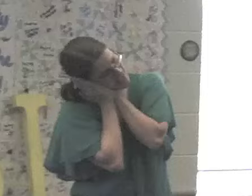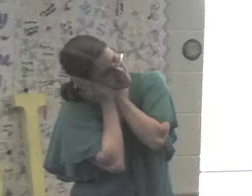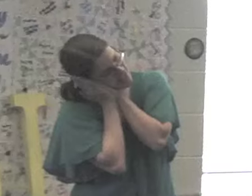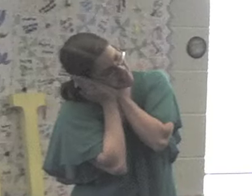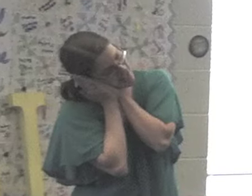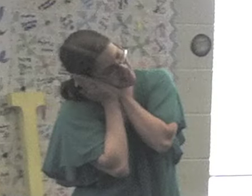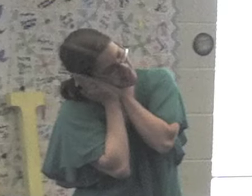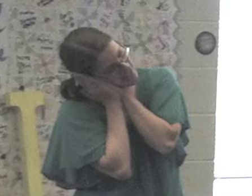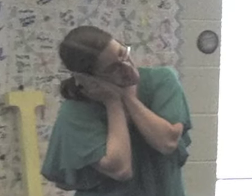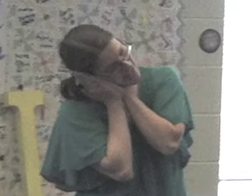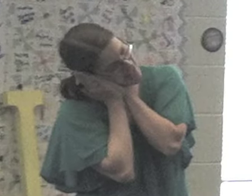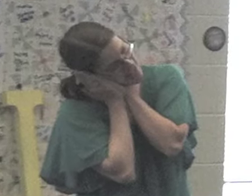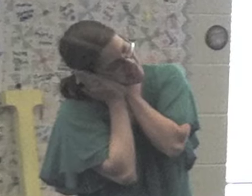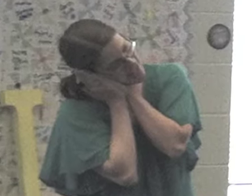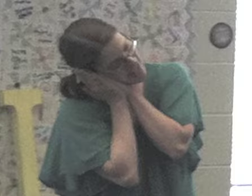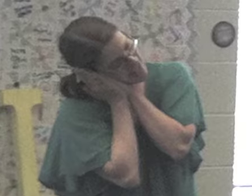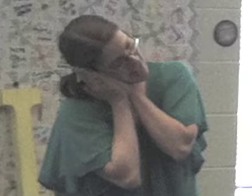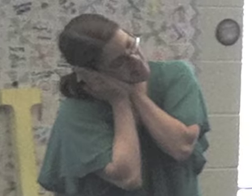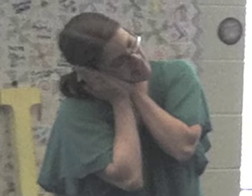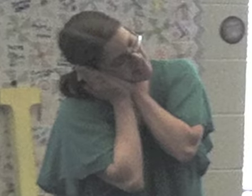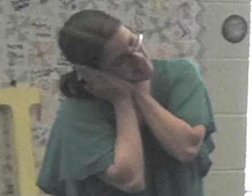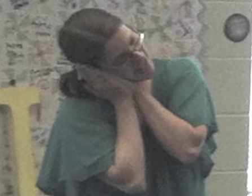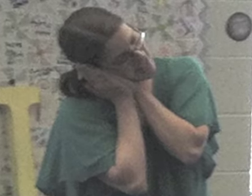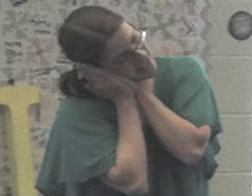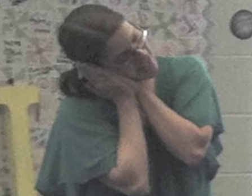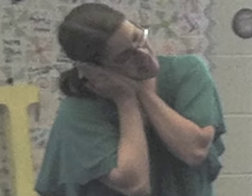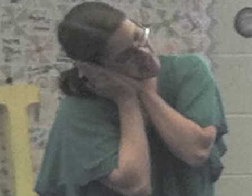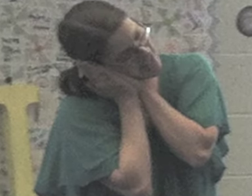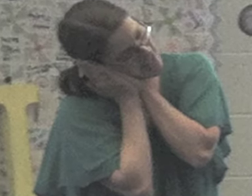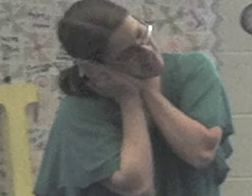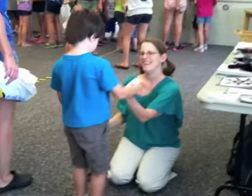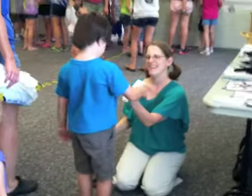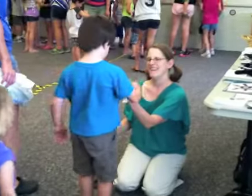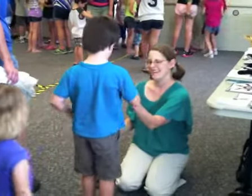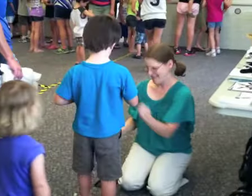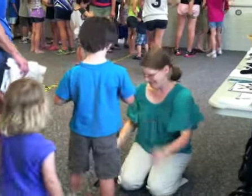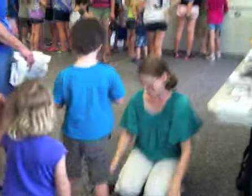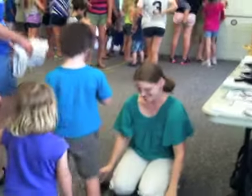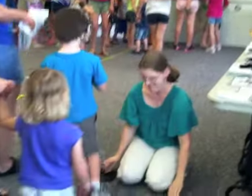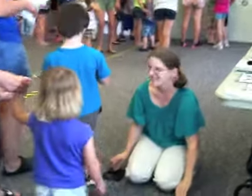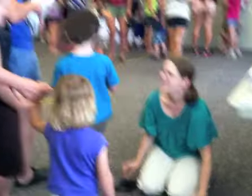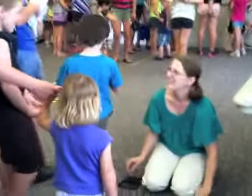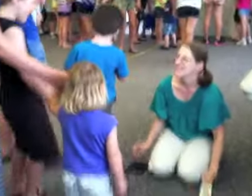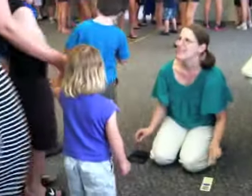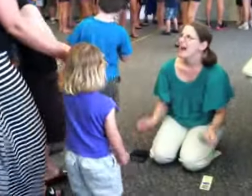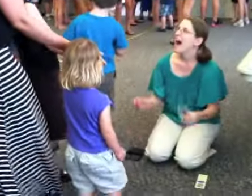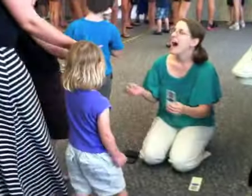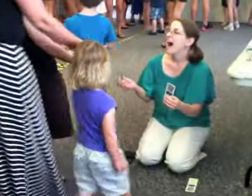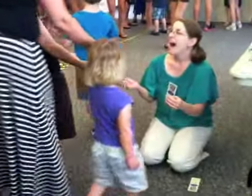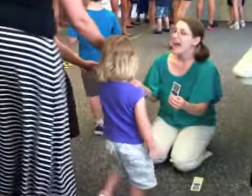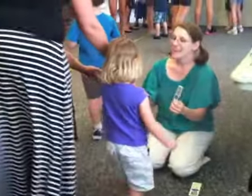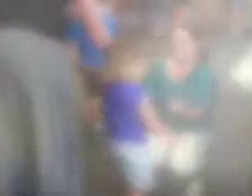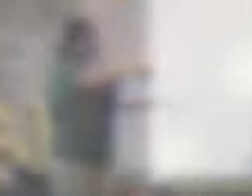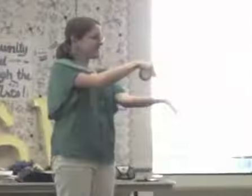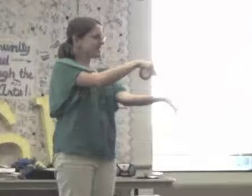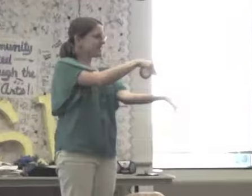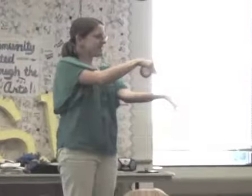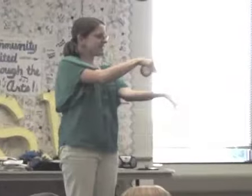McMillan has already presented her program at library branches in Edgewater and South County. The reading program carries on with a magic show